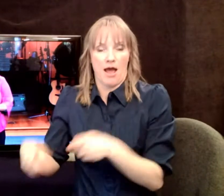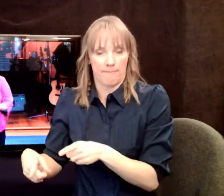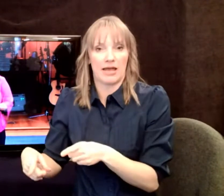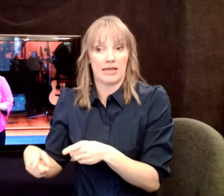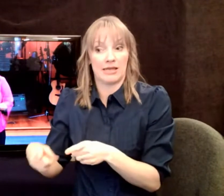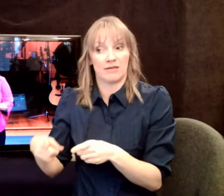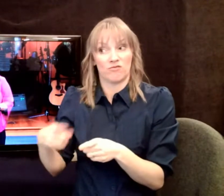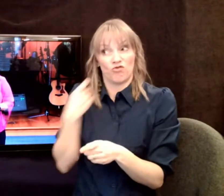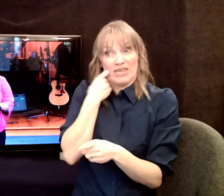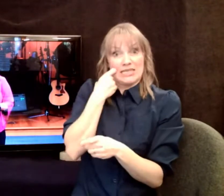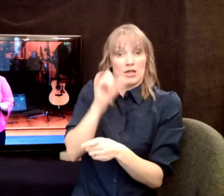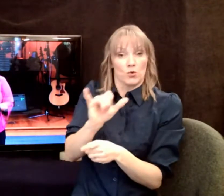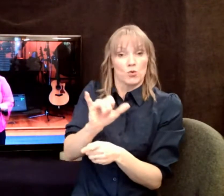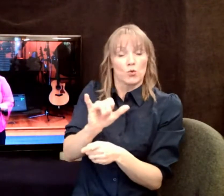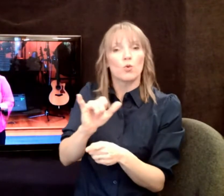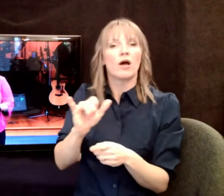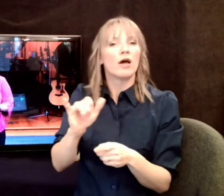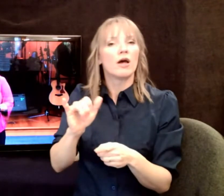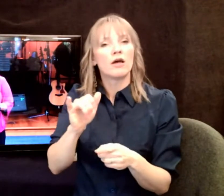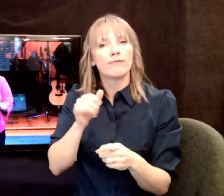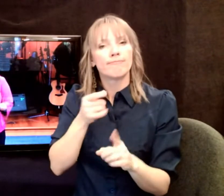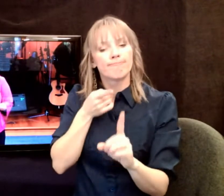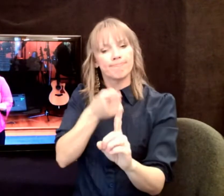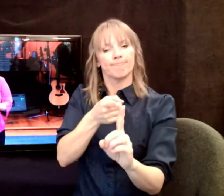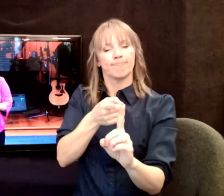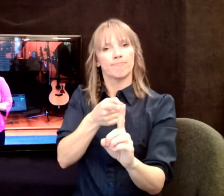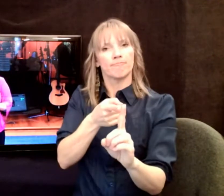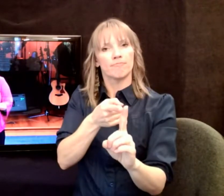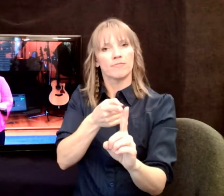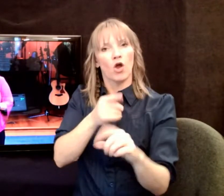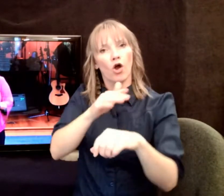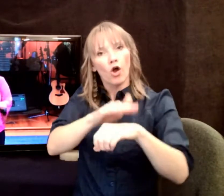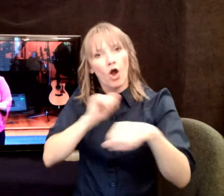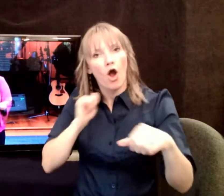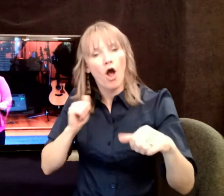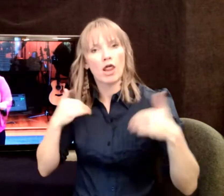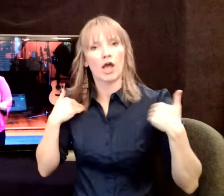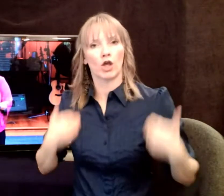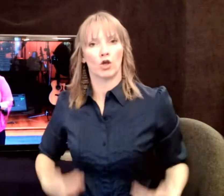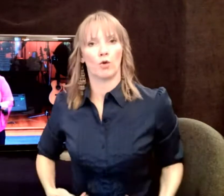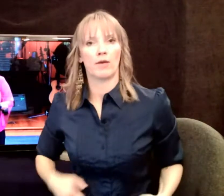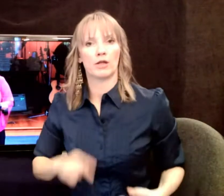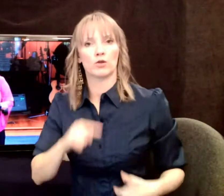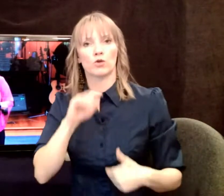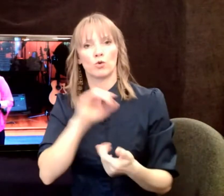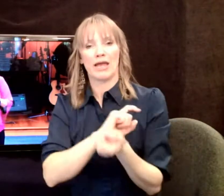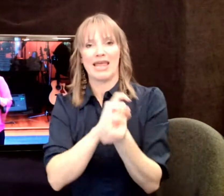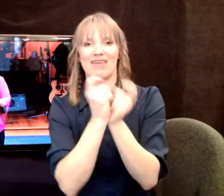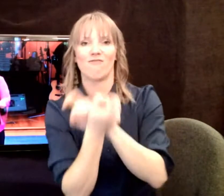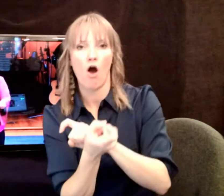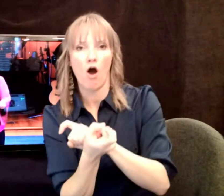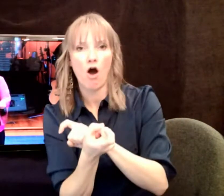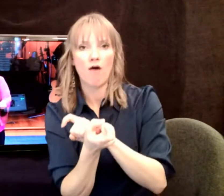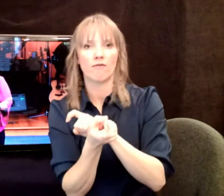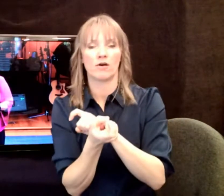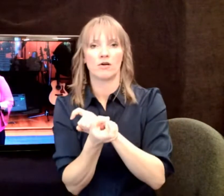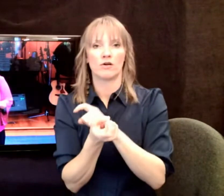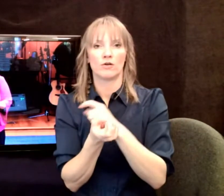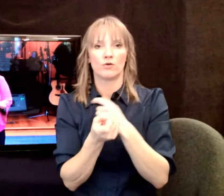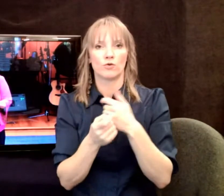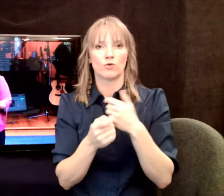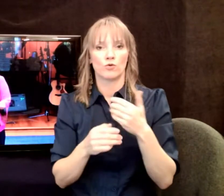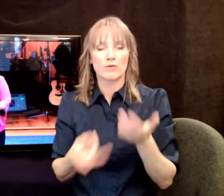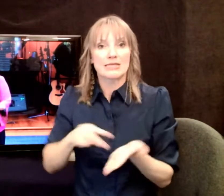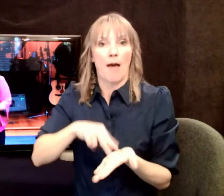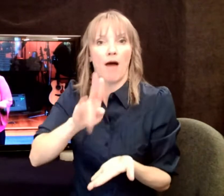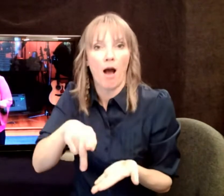even recently is all about a call to humanity to evolve, to continue to step forward and create